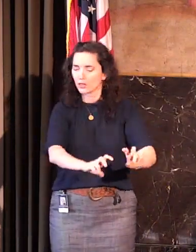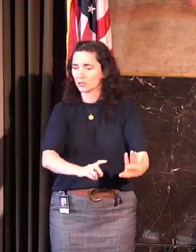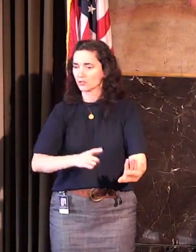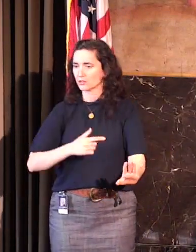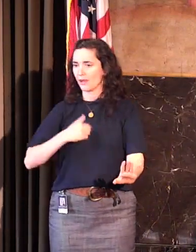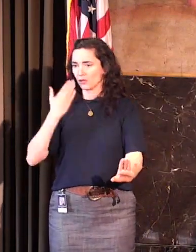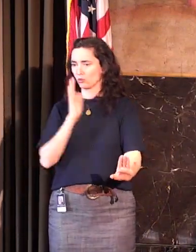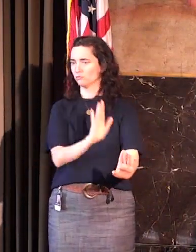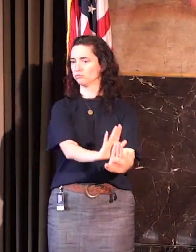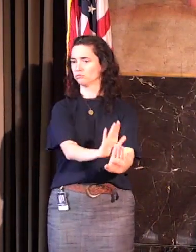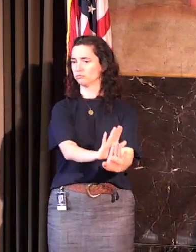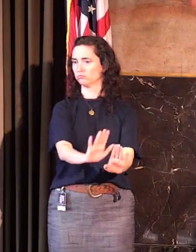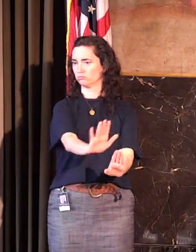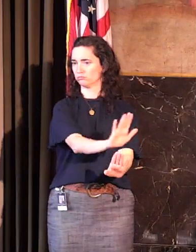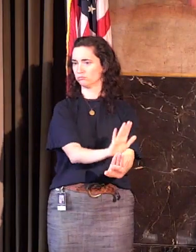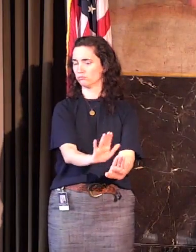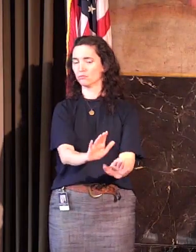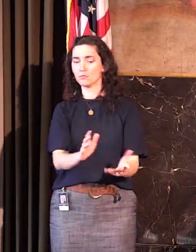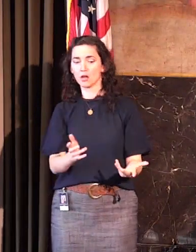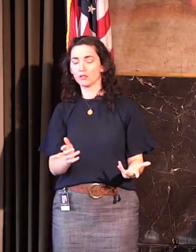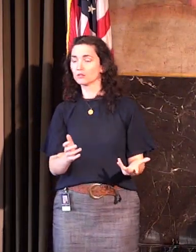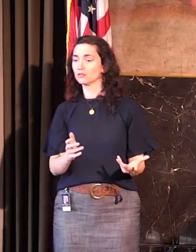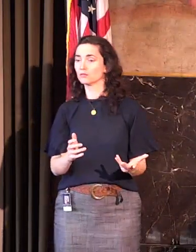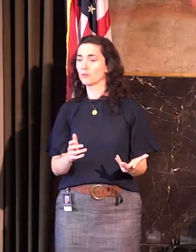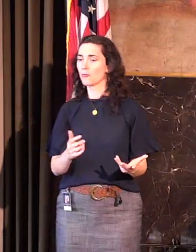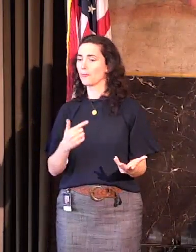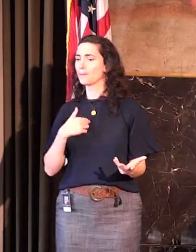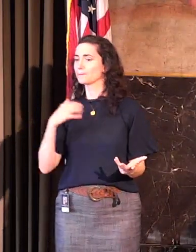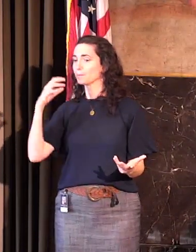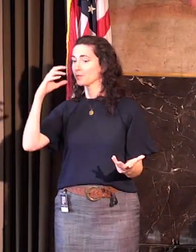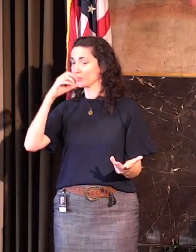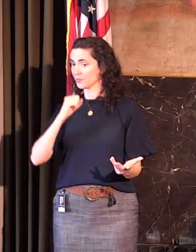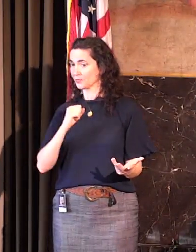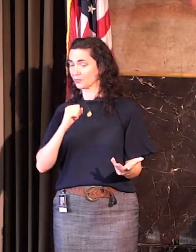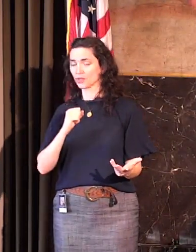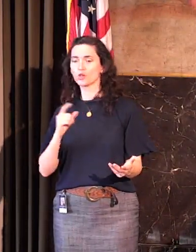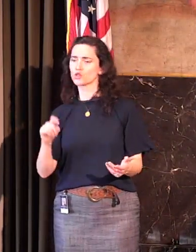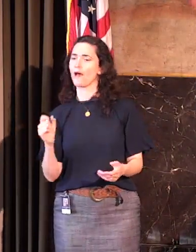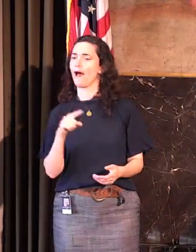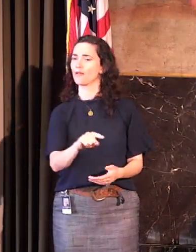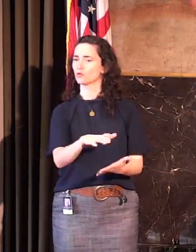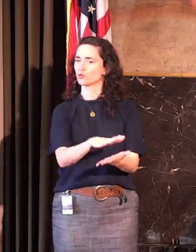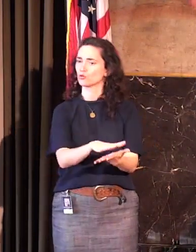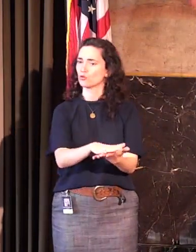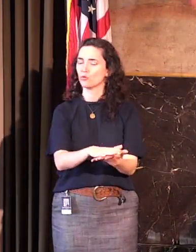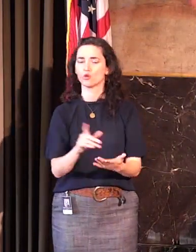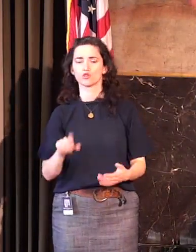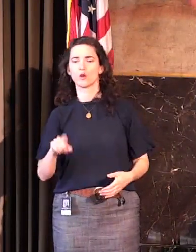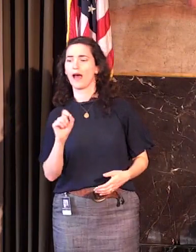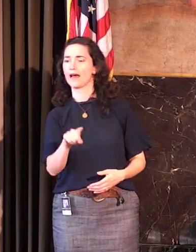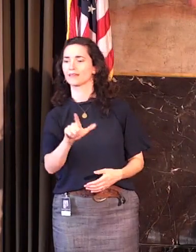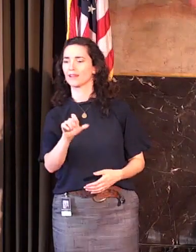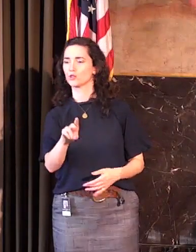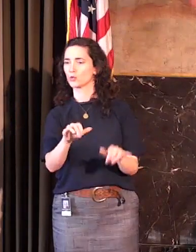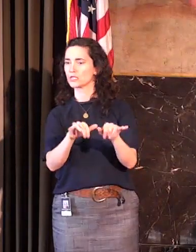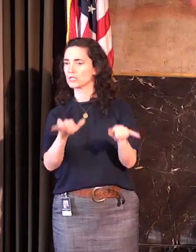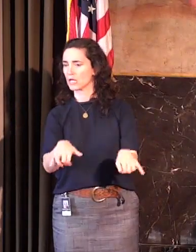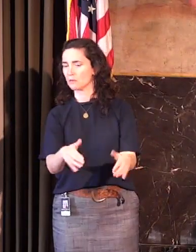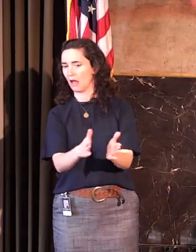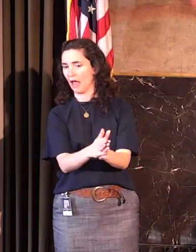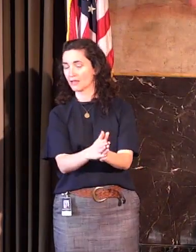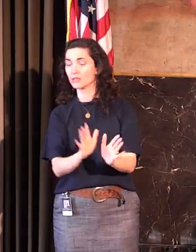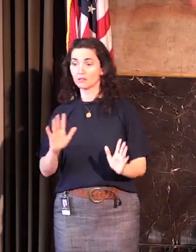but I would suspect that those questions ought to be addressed to the school or to the LSU system. I can only